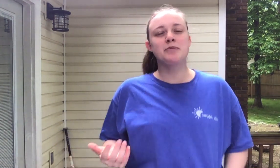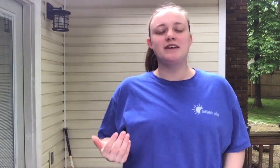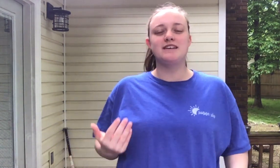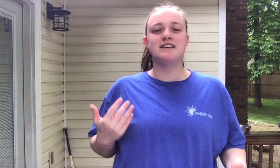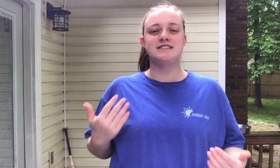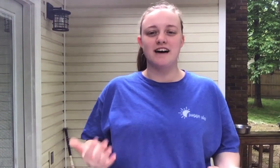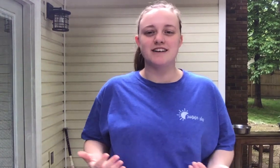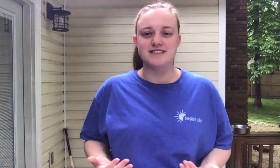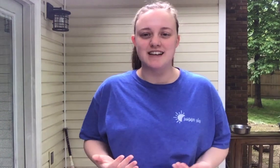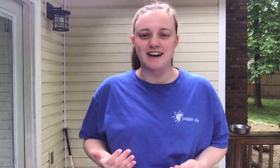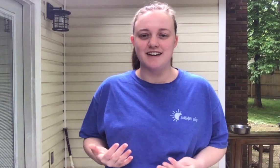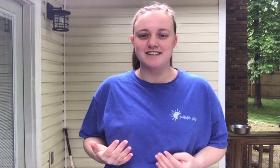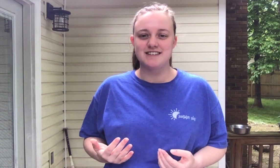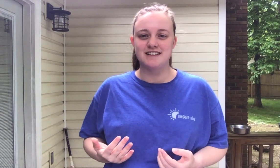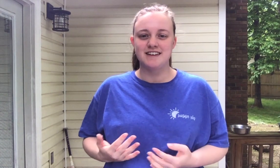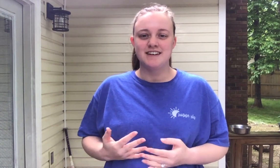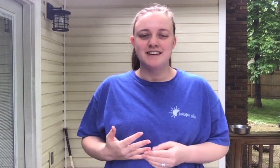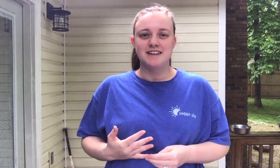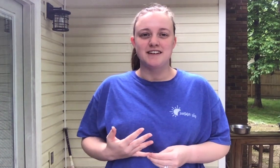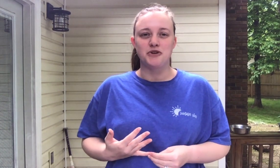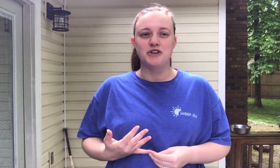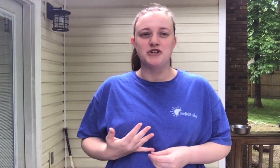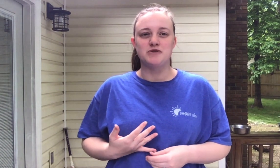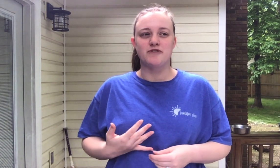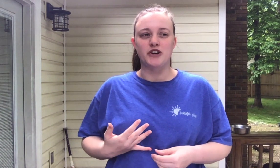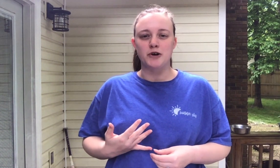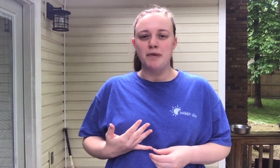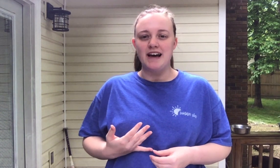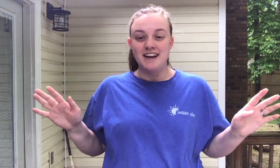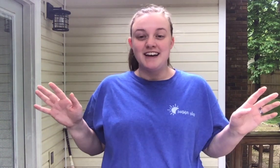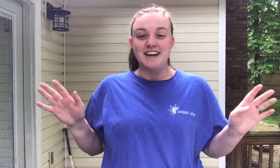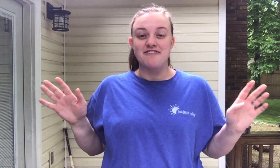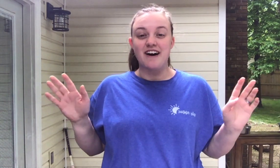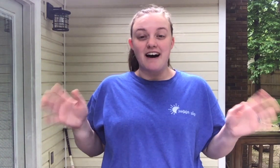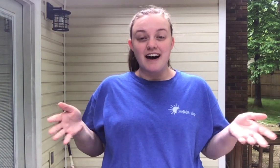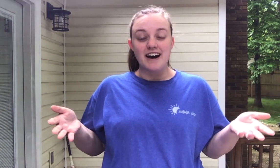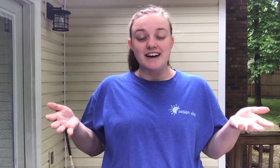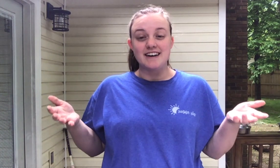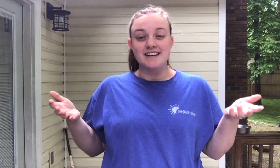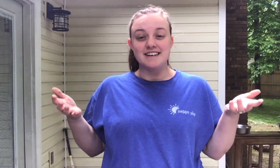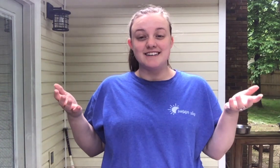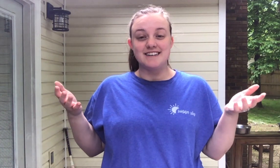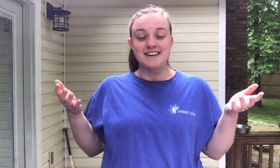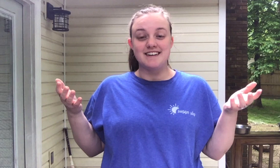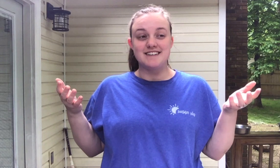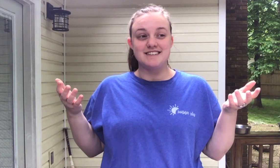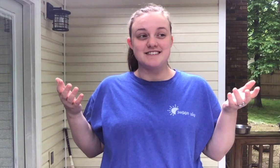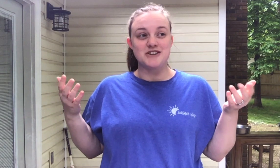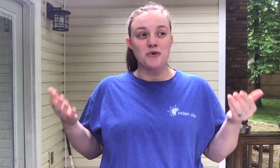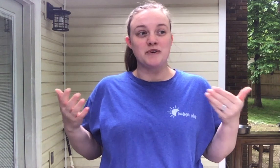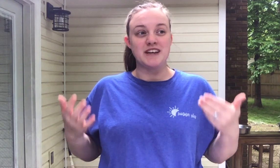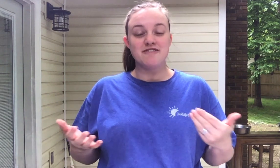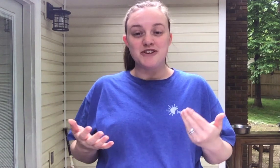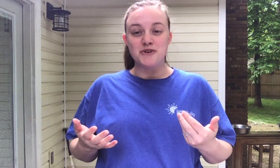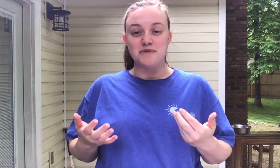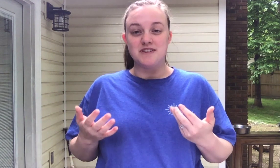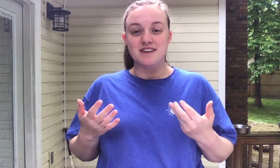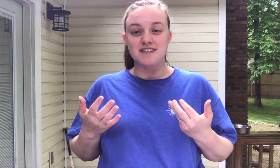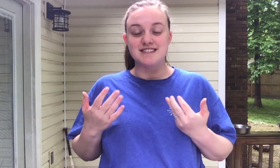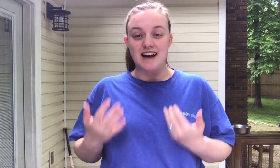probably signs that you could use for your pet. If I don't give you the sign